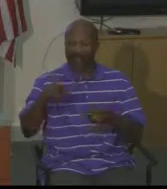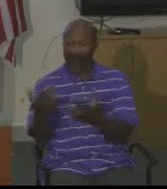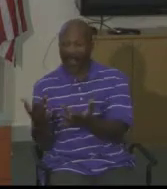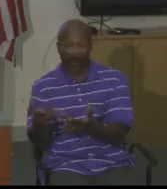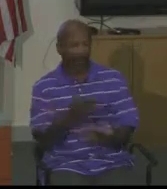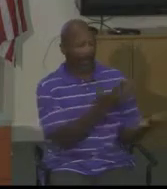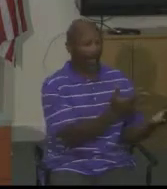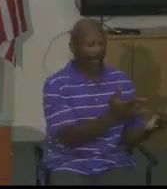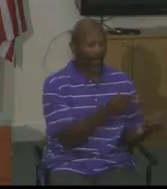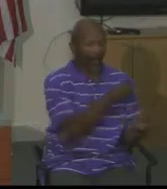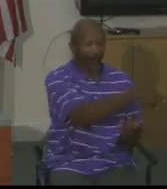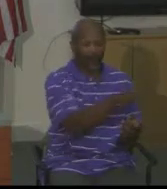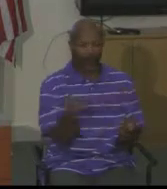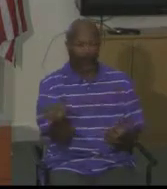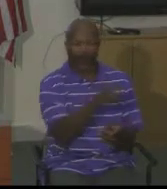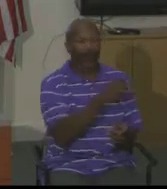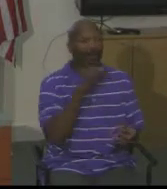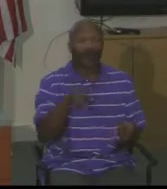the other.